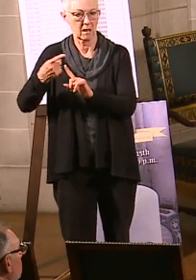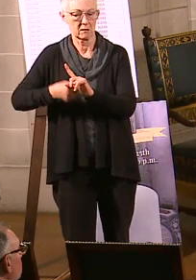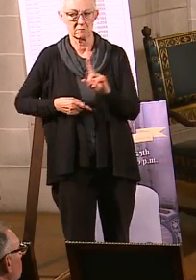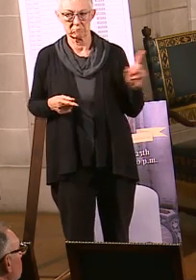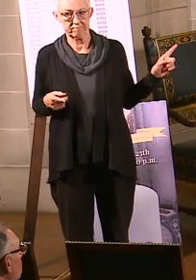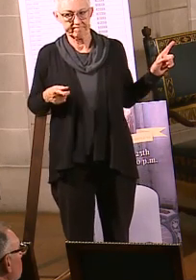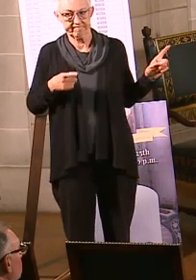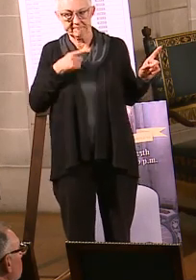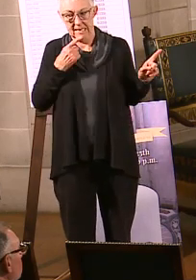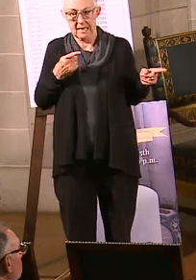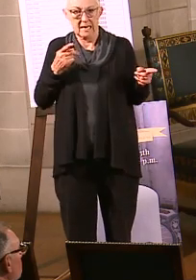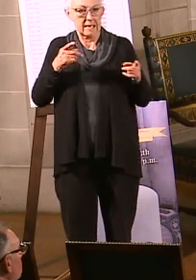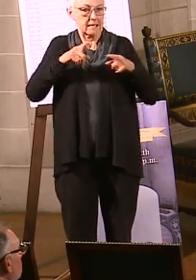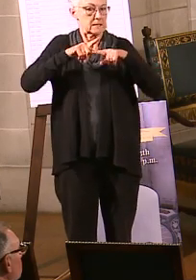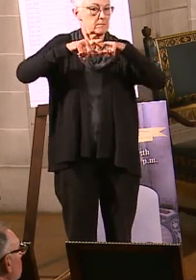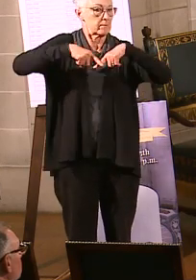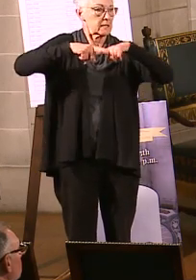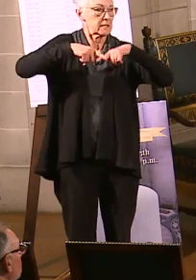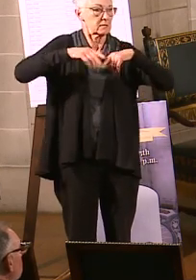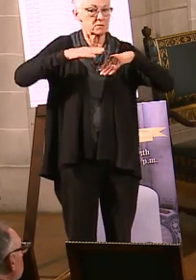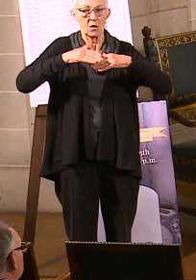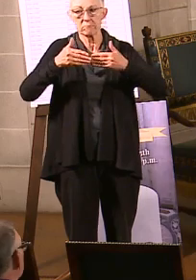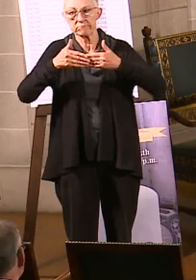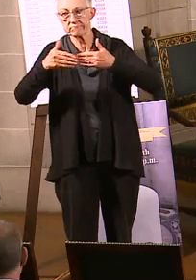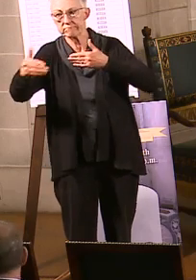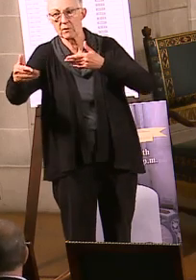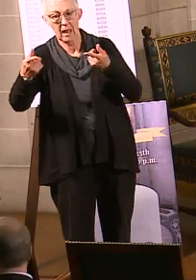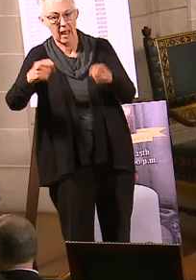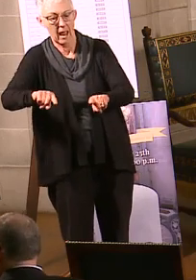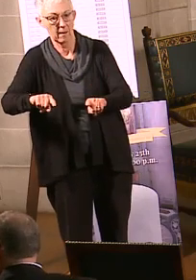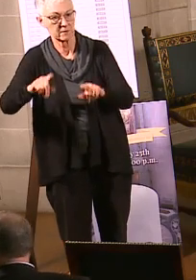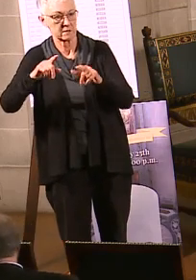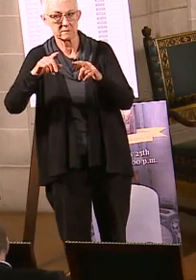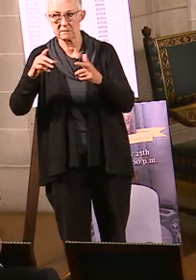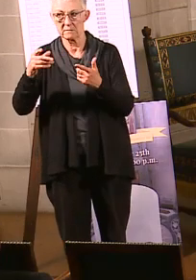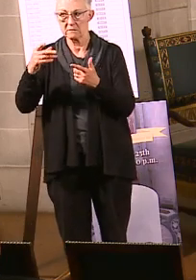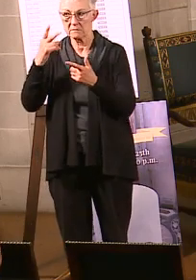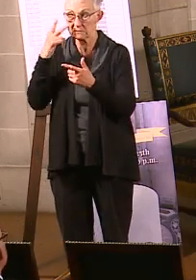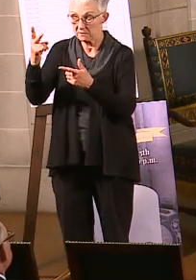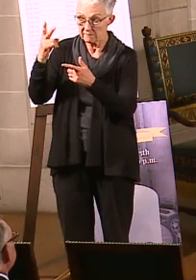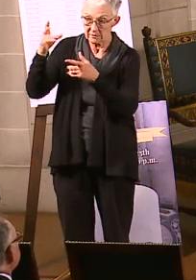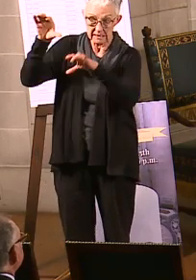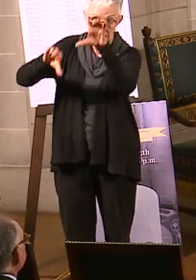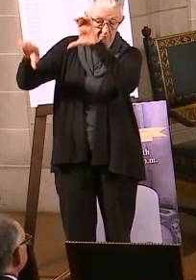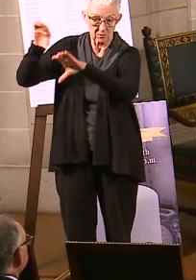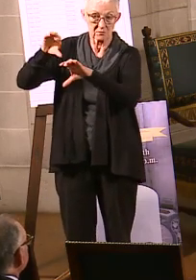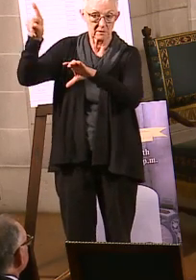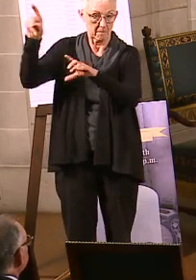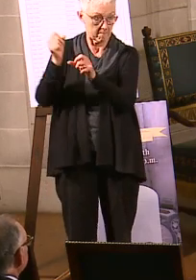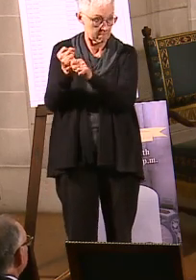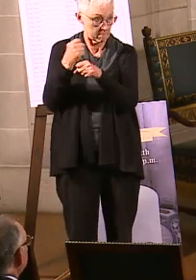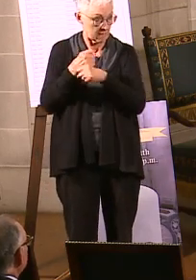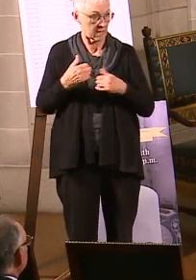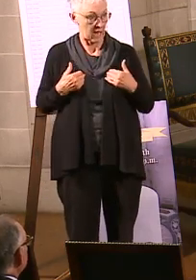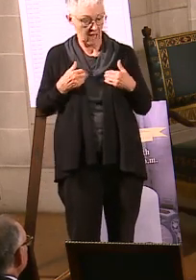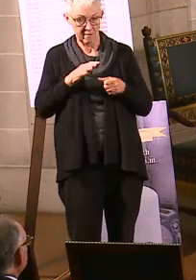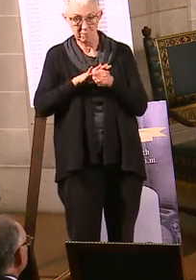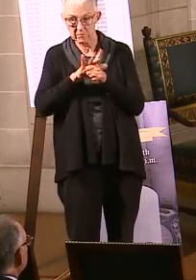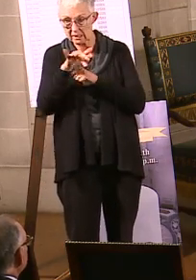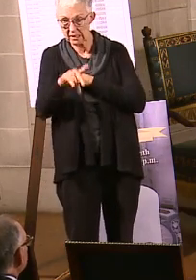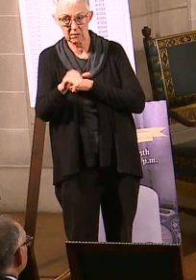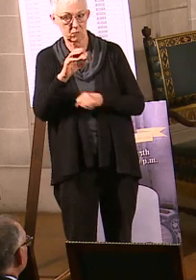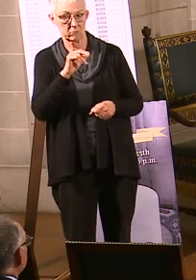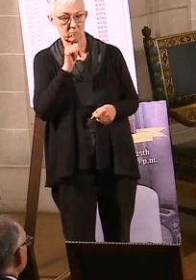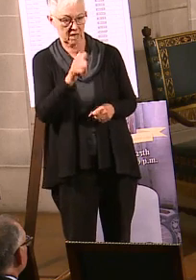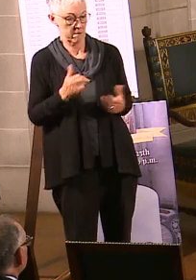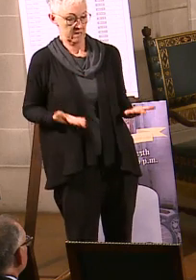the nation with regard to reagents and the production of reagents and all the other testing materials that we do. But right now, we've got lots of capacity